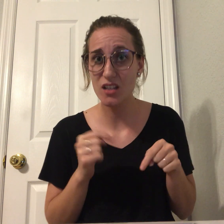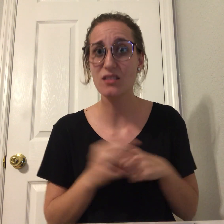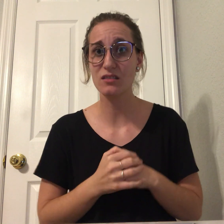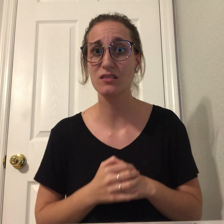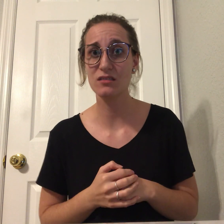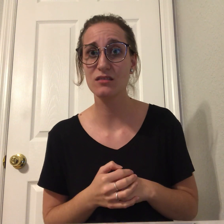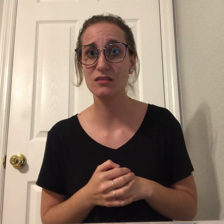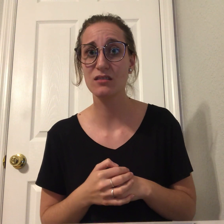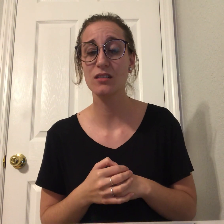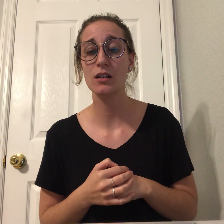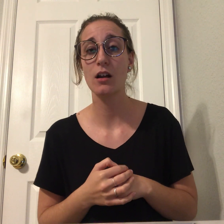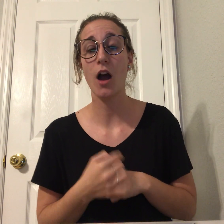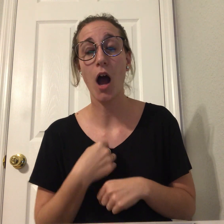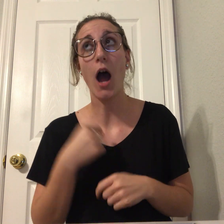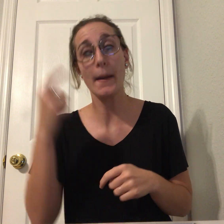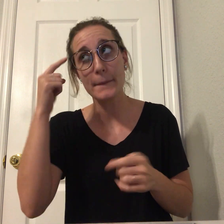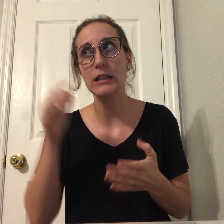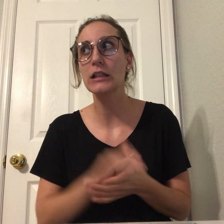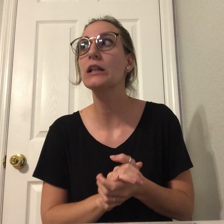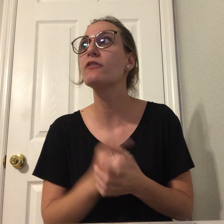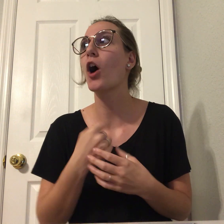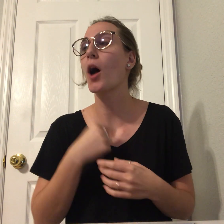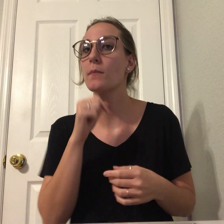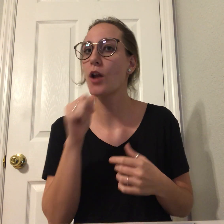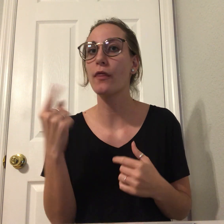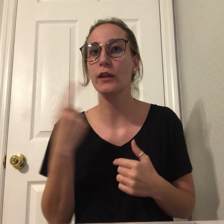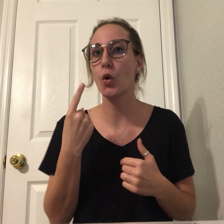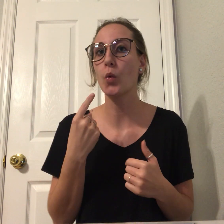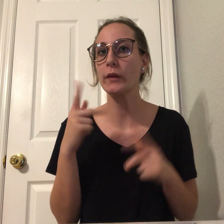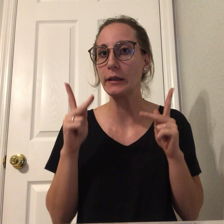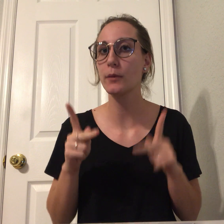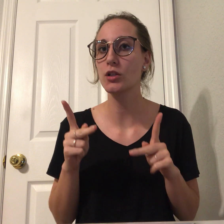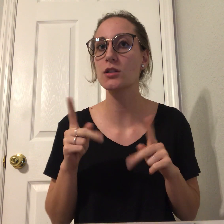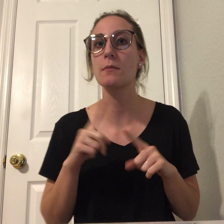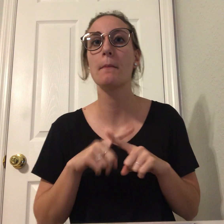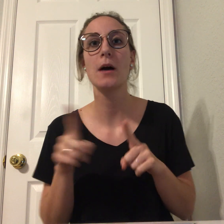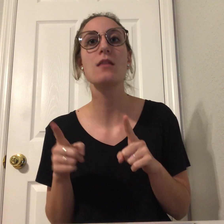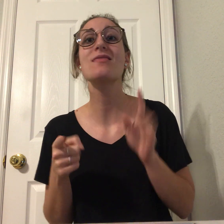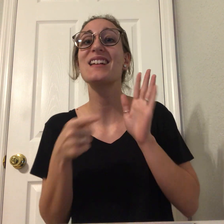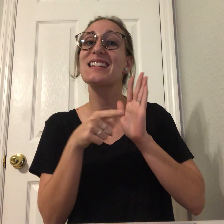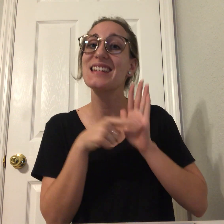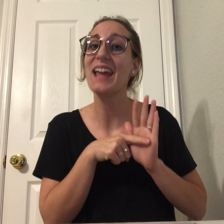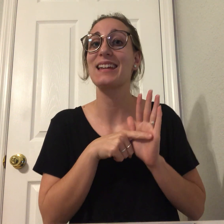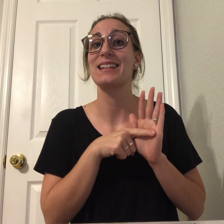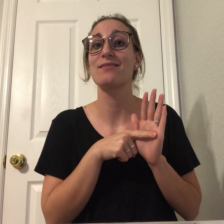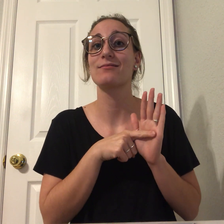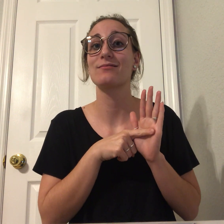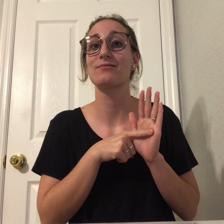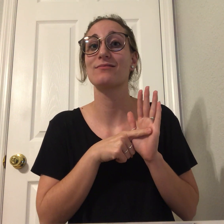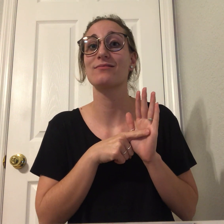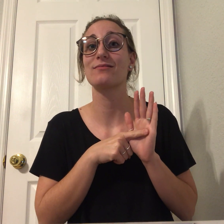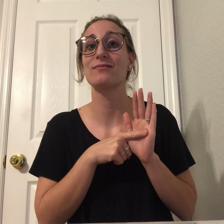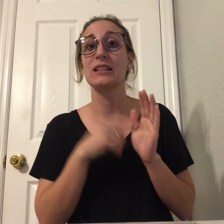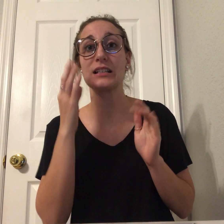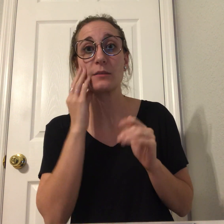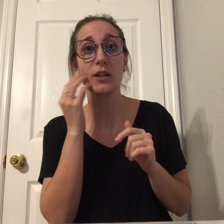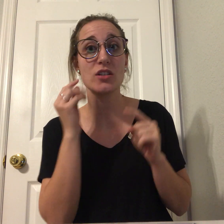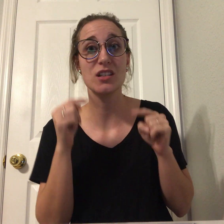not the only one, obviously, but the negative aspects of this isolation, the COVID lockdowns, really not good for us in